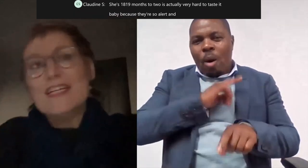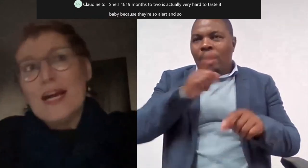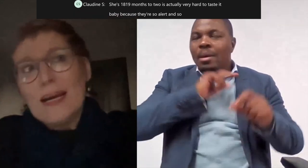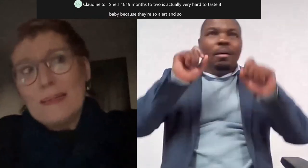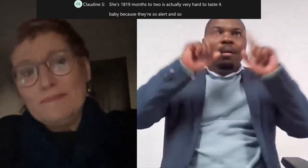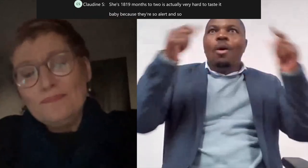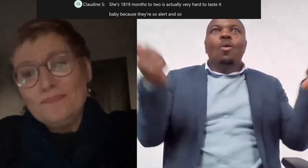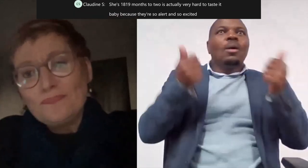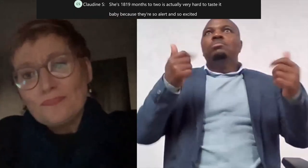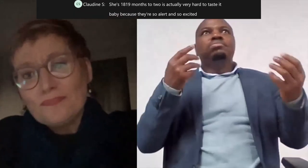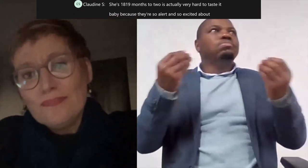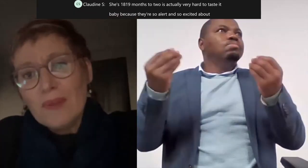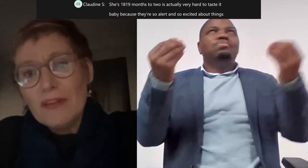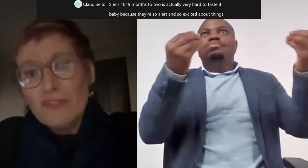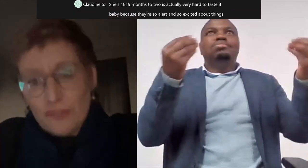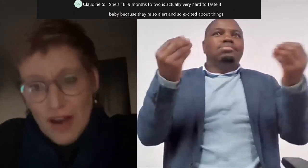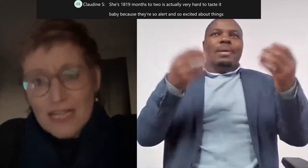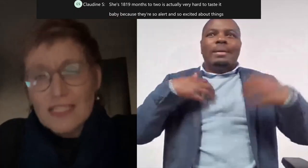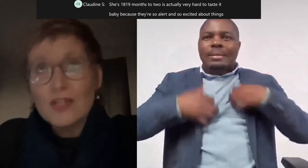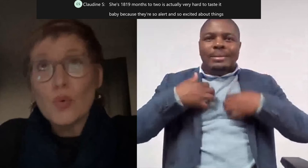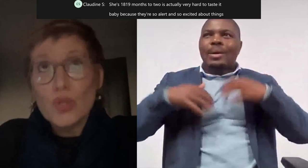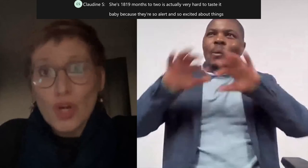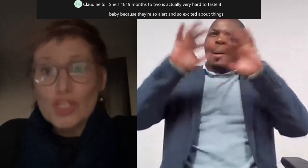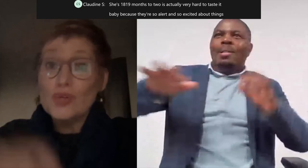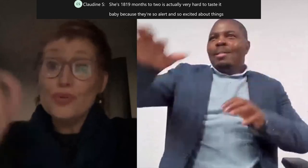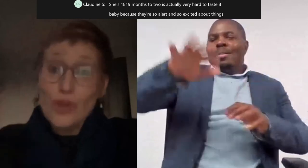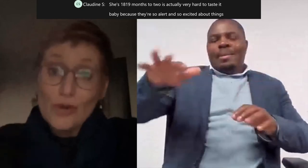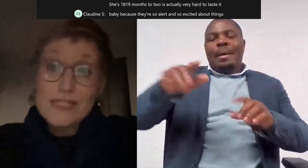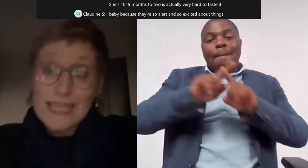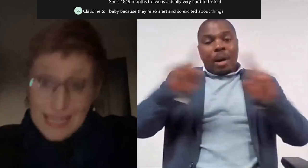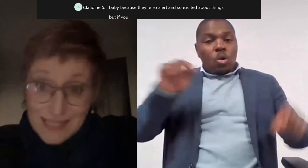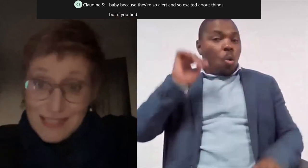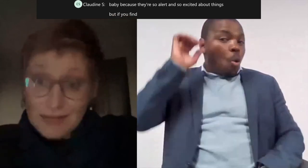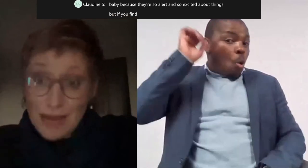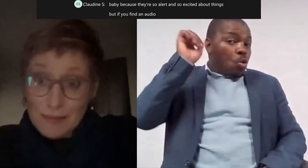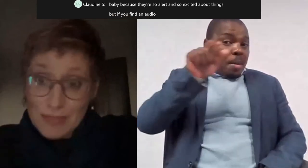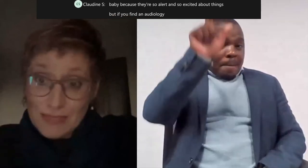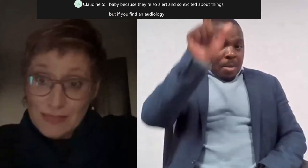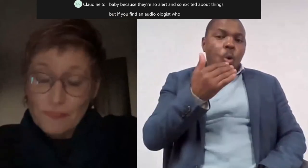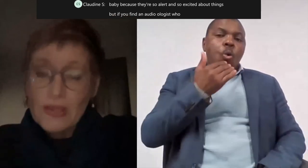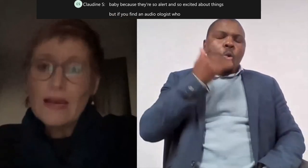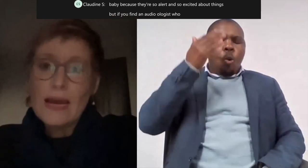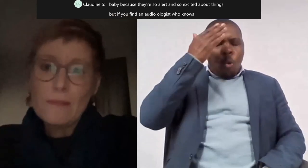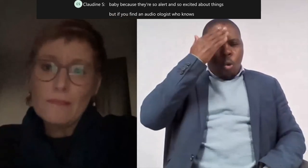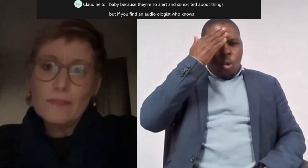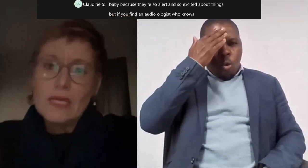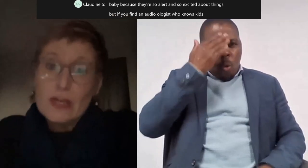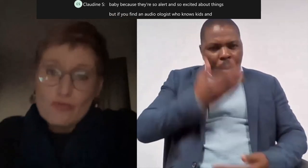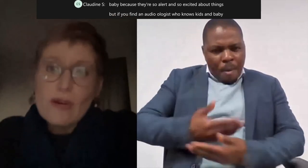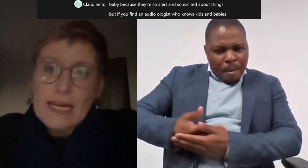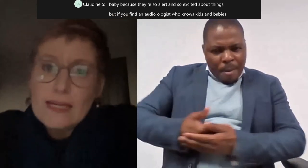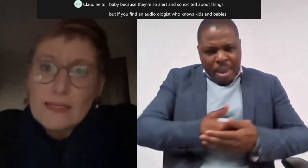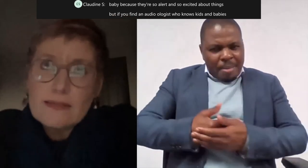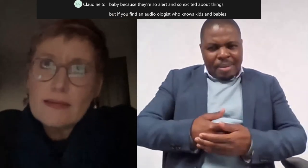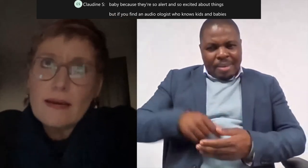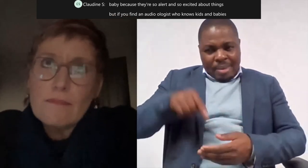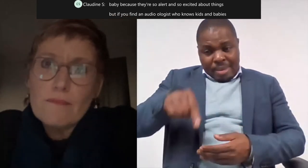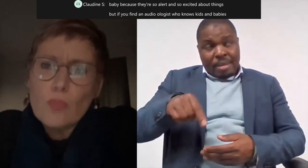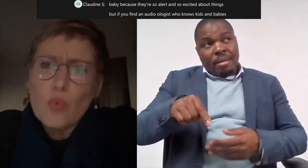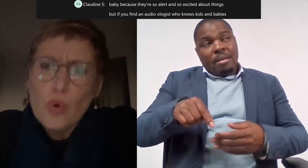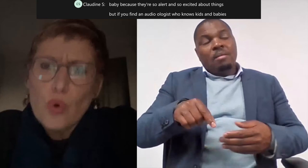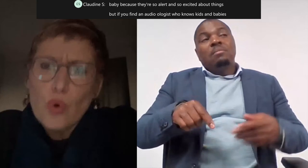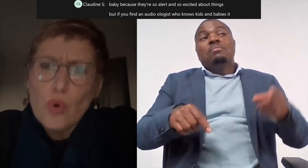about things. But if you find an audiologist who knows kids and babies, it really